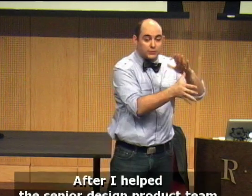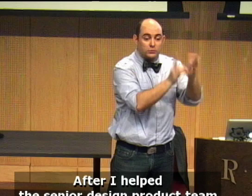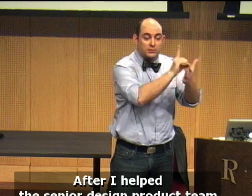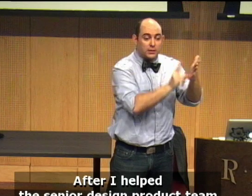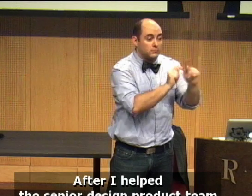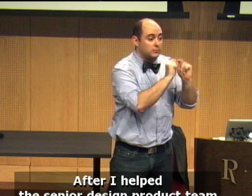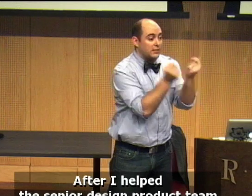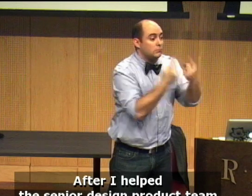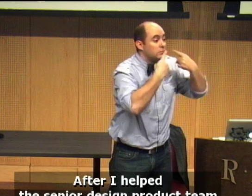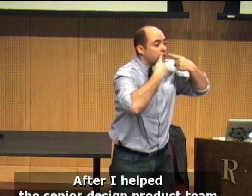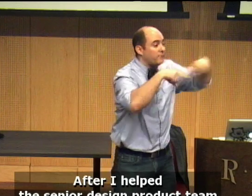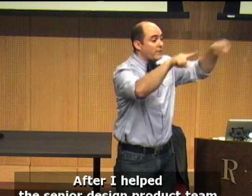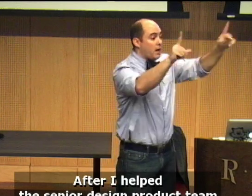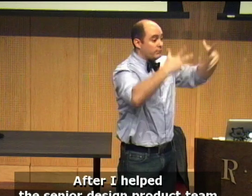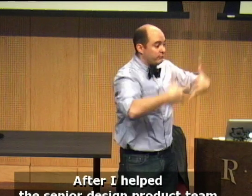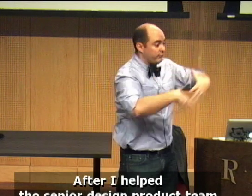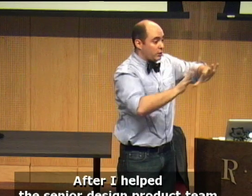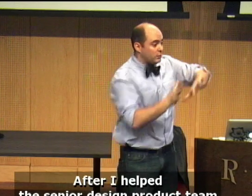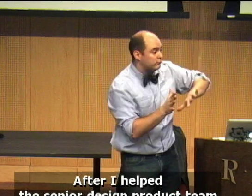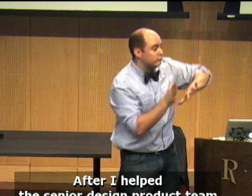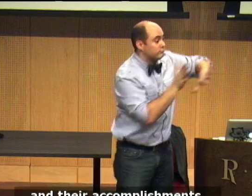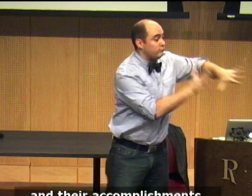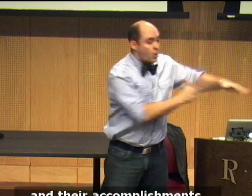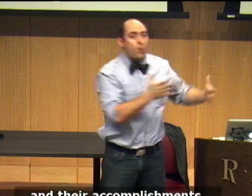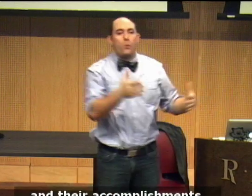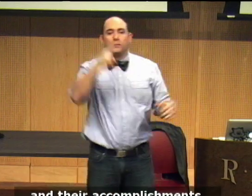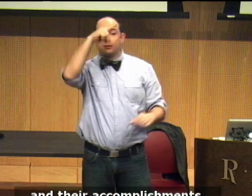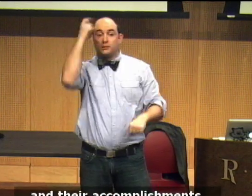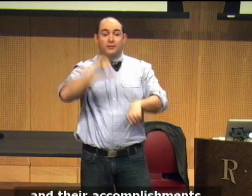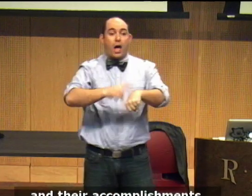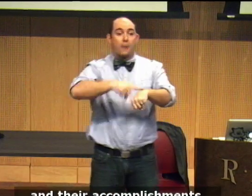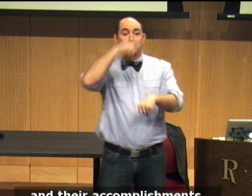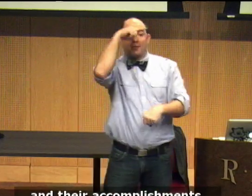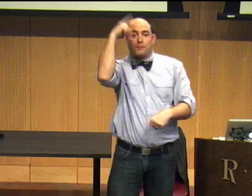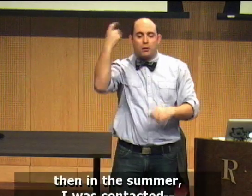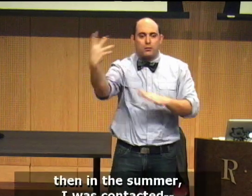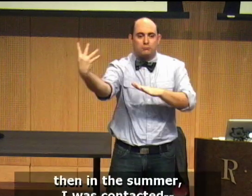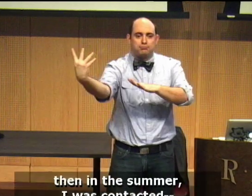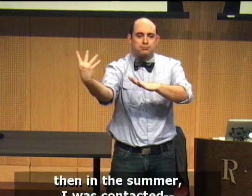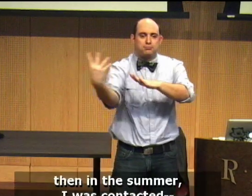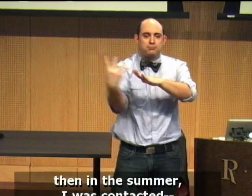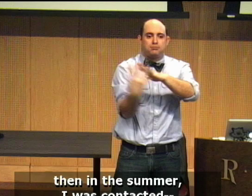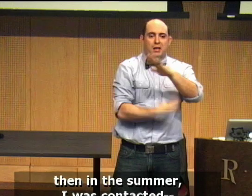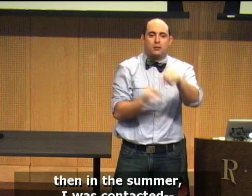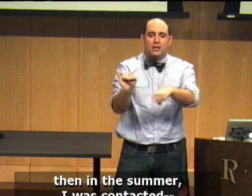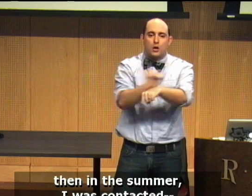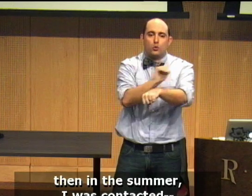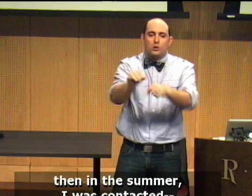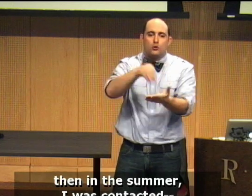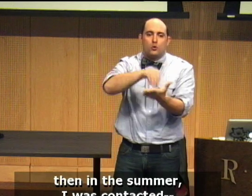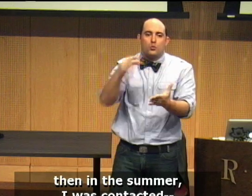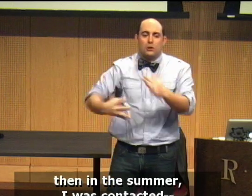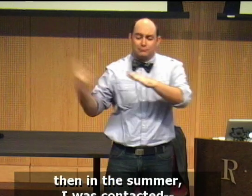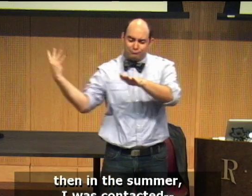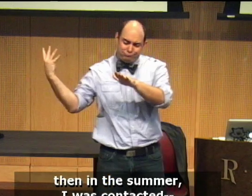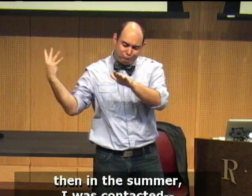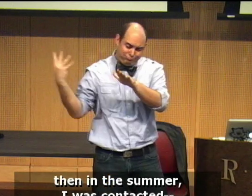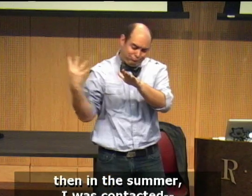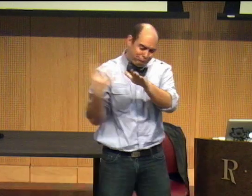After I helped the senior design product team and their accomplishments, then in the summer, I was contacted,